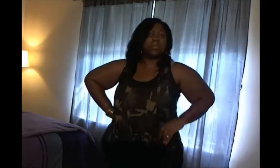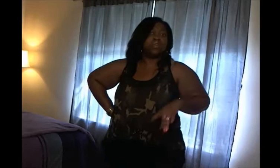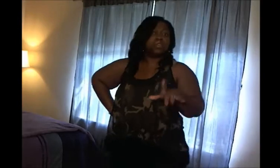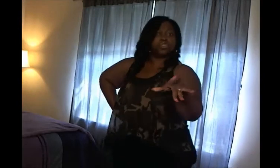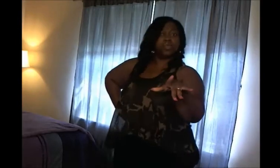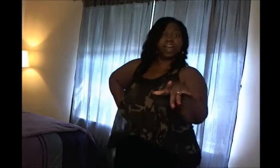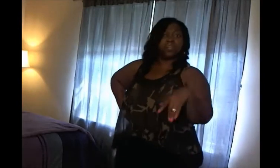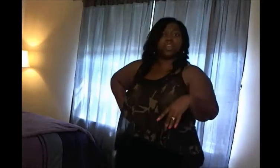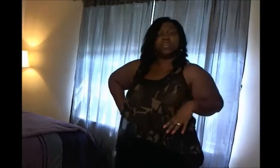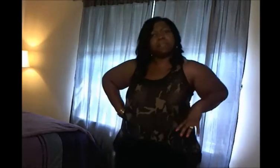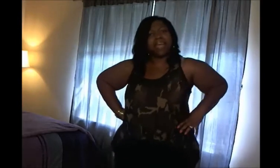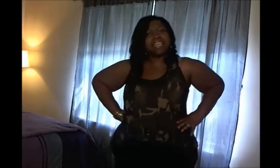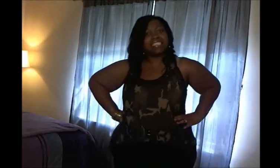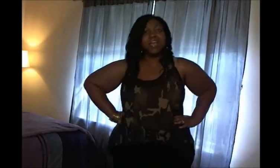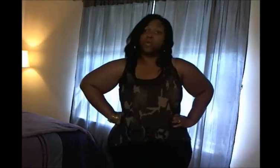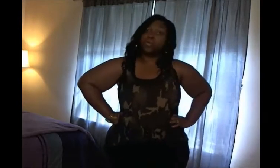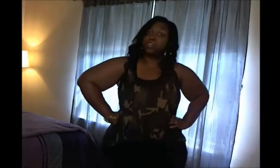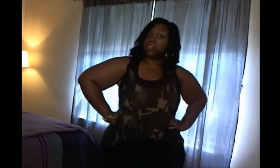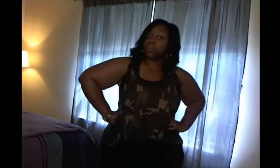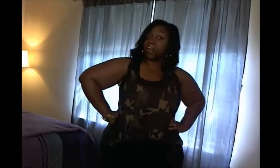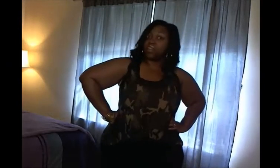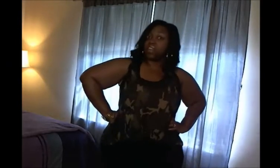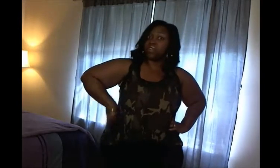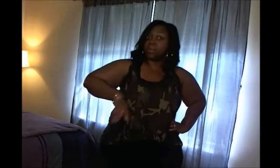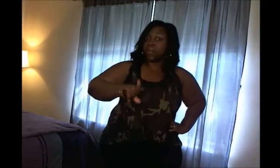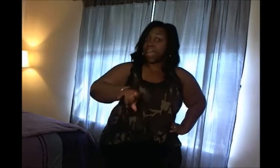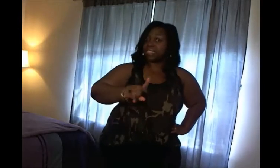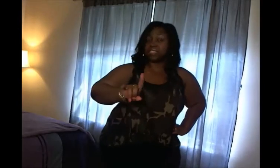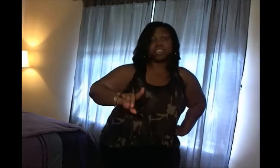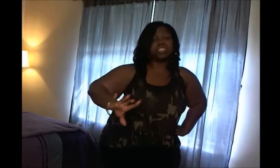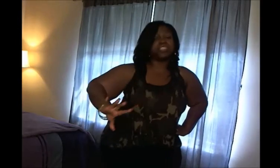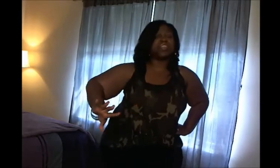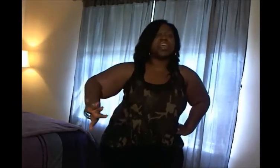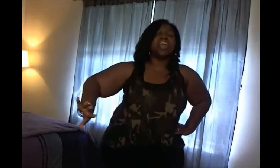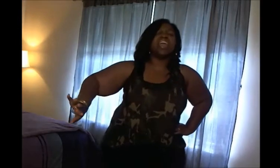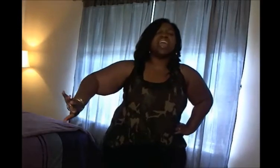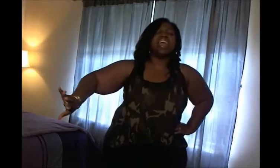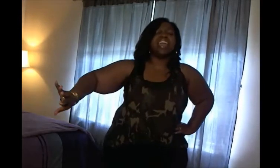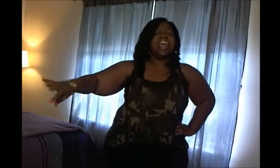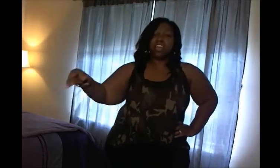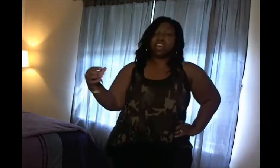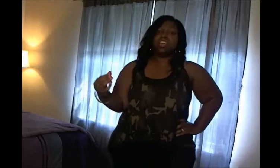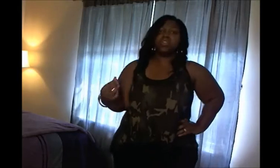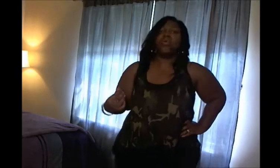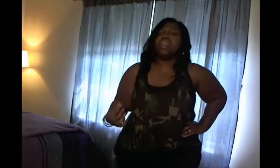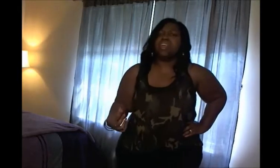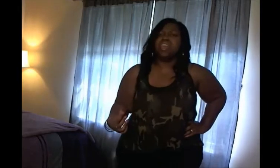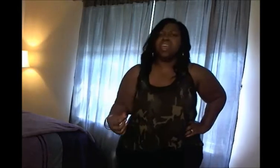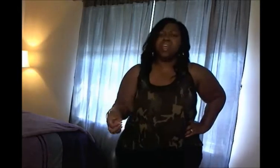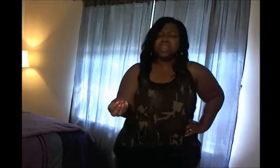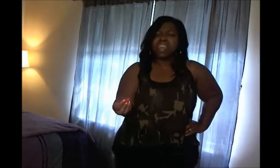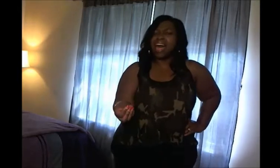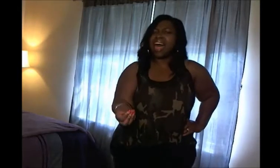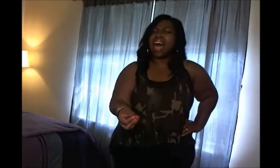We'll do our very best. We'll do our very best each day. 'Cause we're